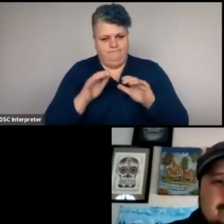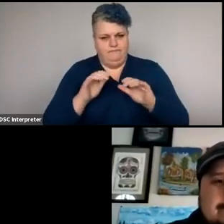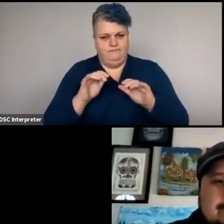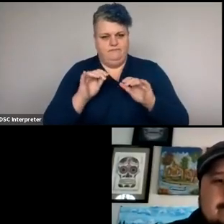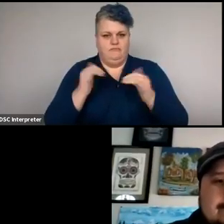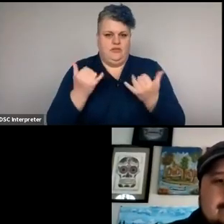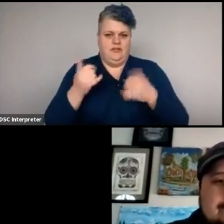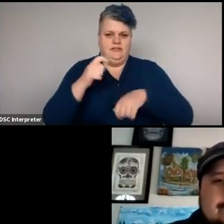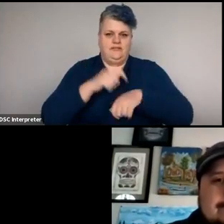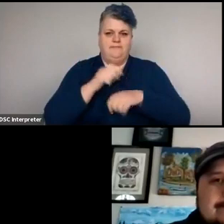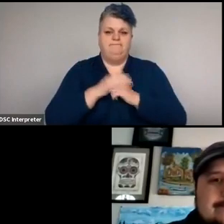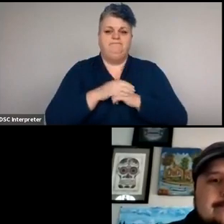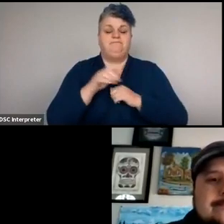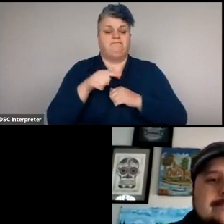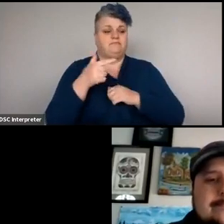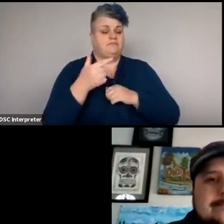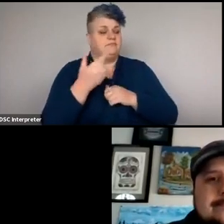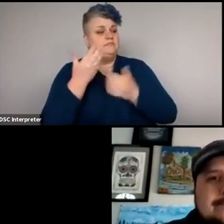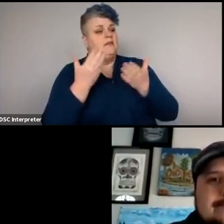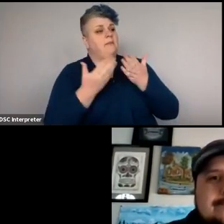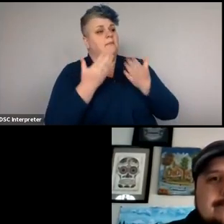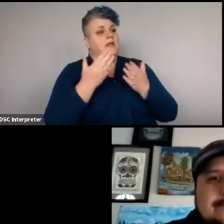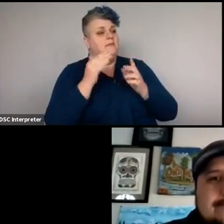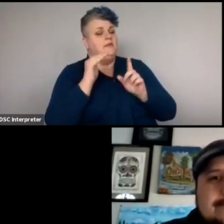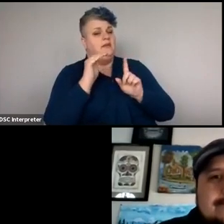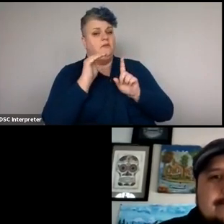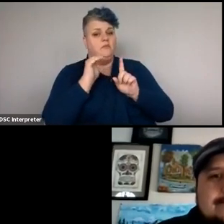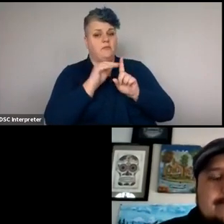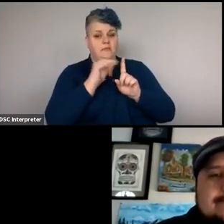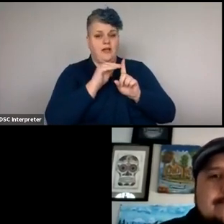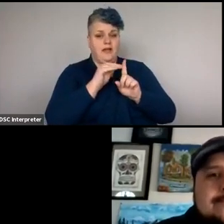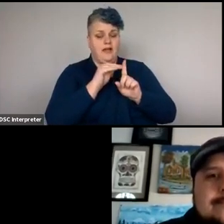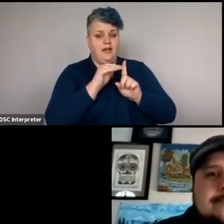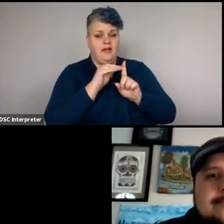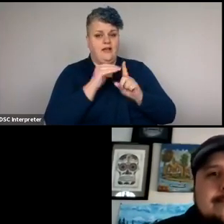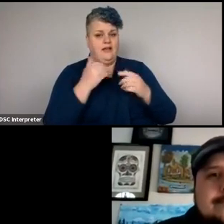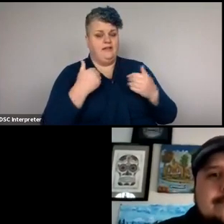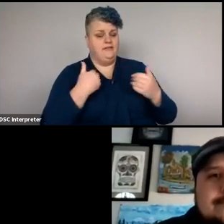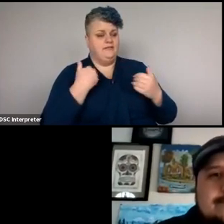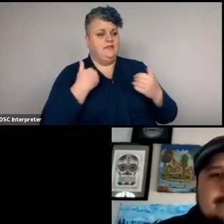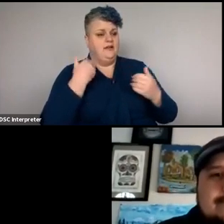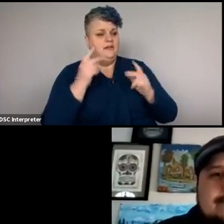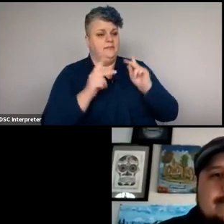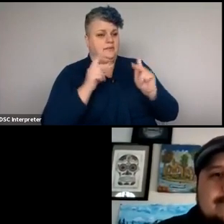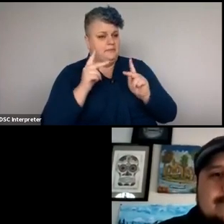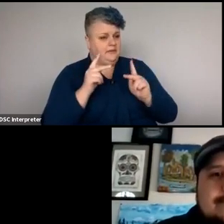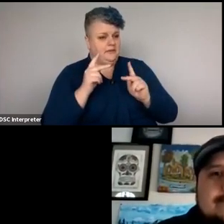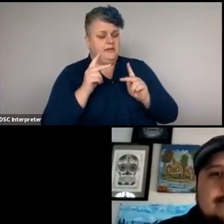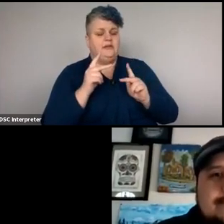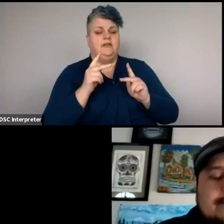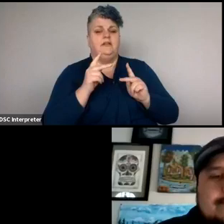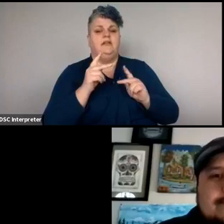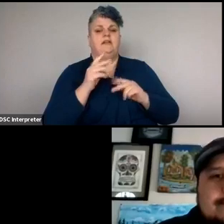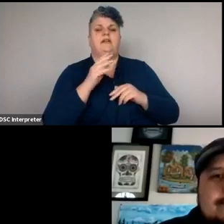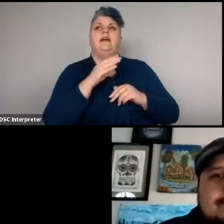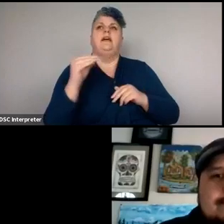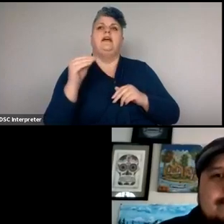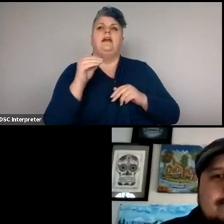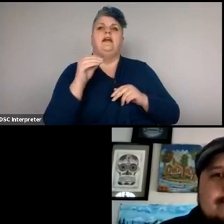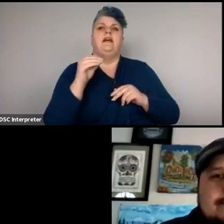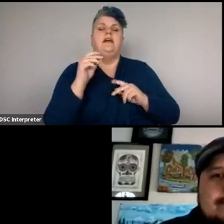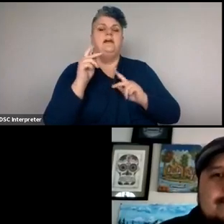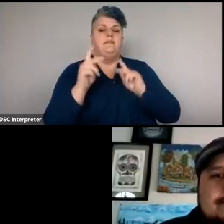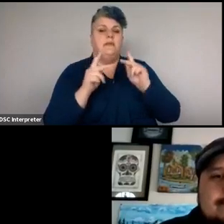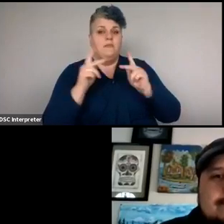And maybe just remind those young people and also people who